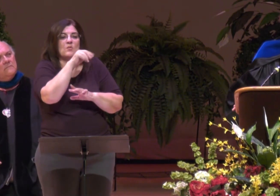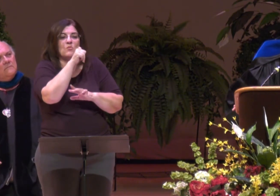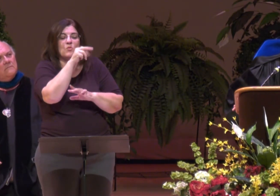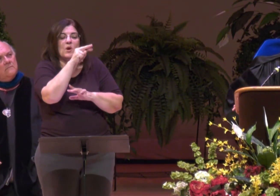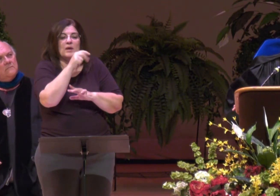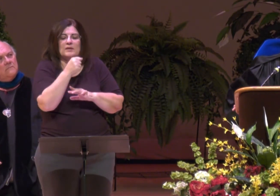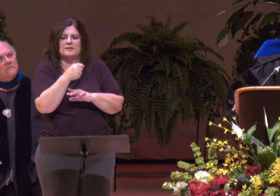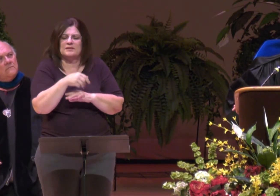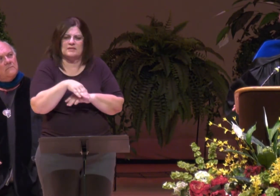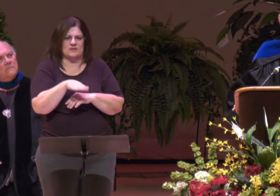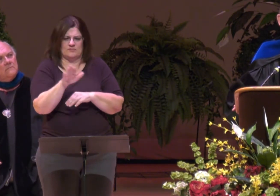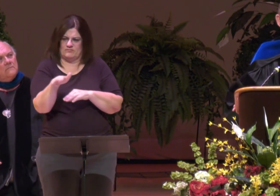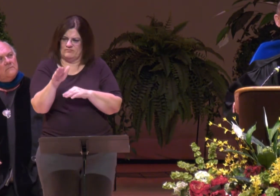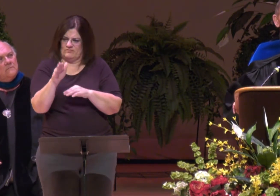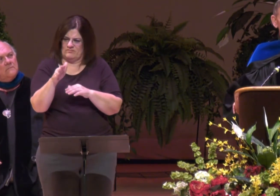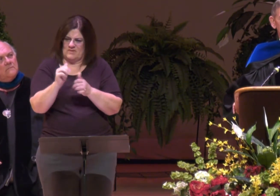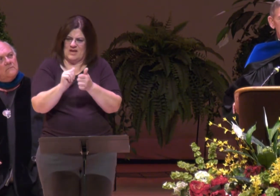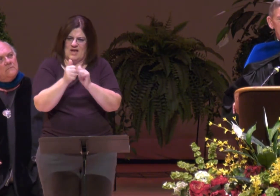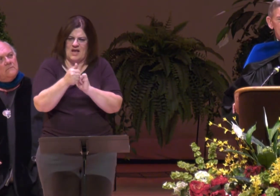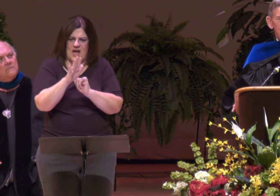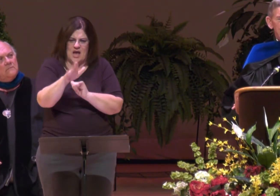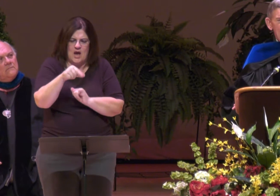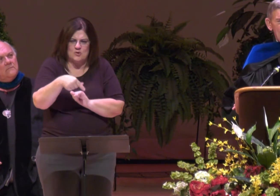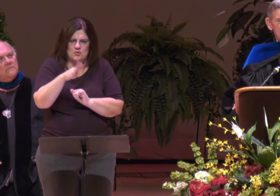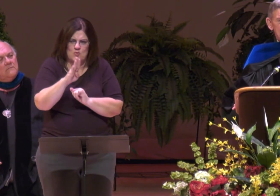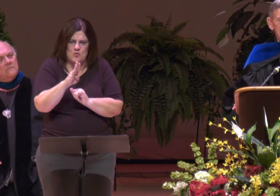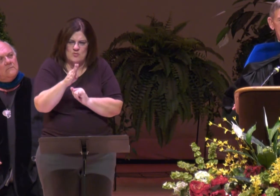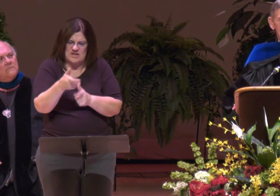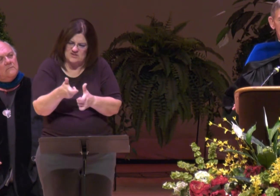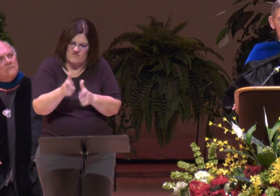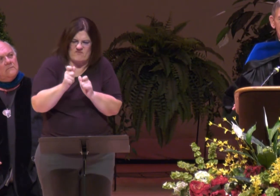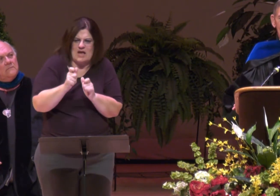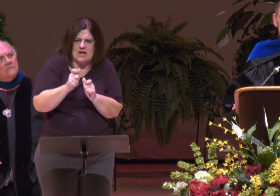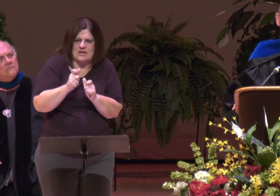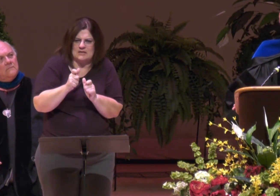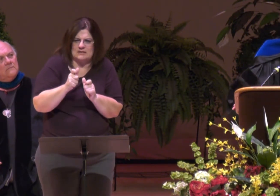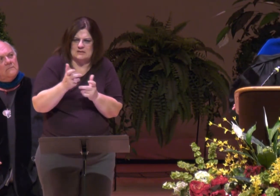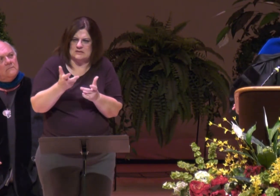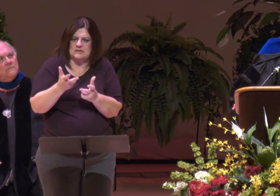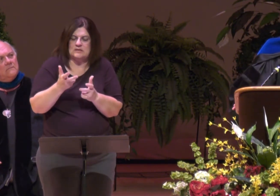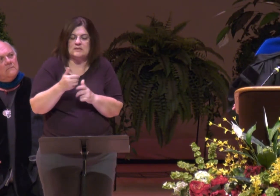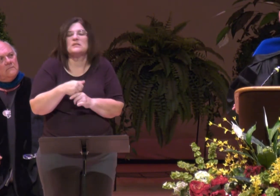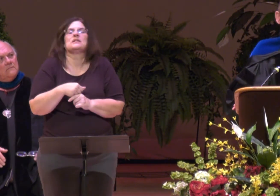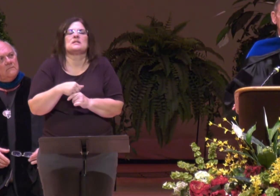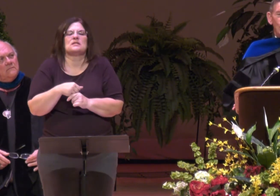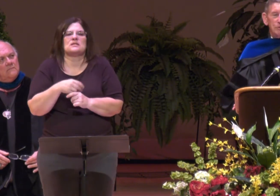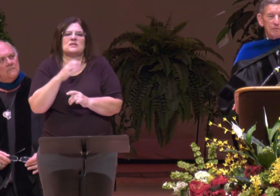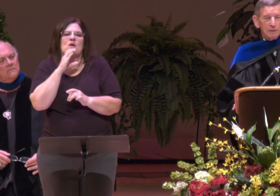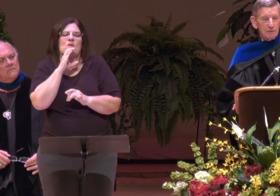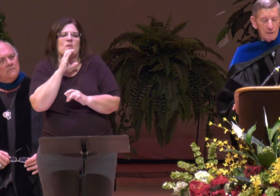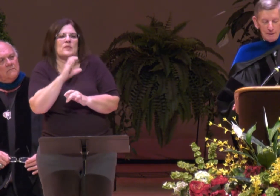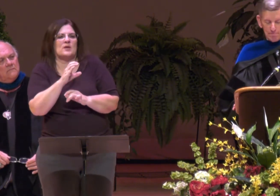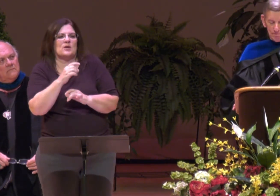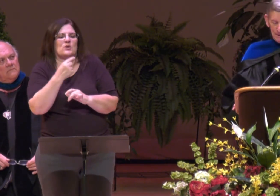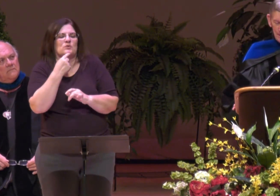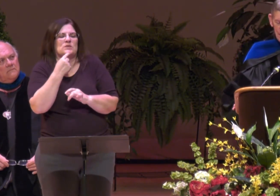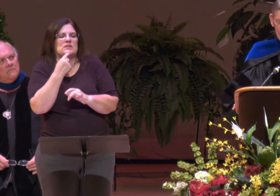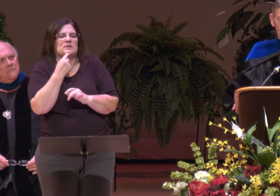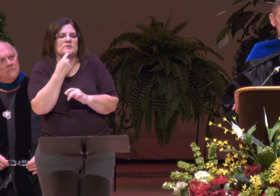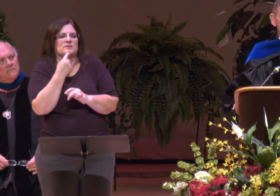"Coach, how'd your quarterback get so quick and so fast?" So Bear Bryant, in that gravelly voice of his,